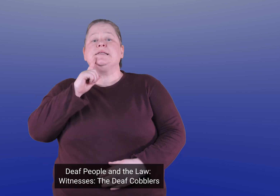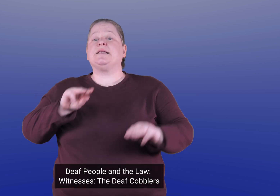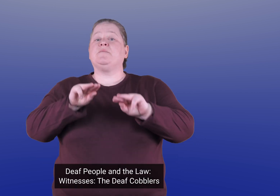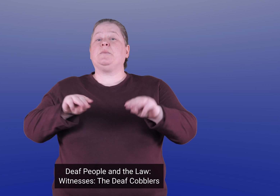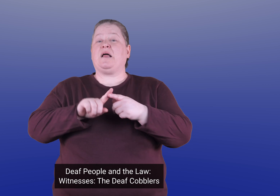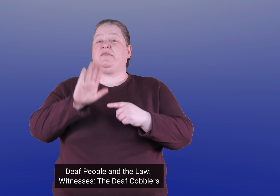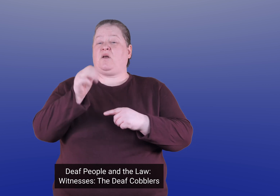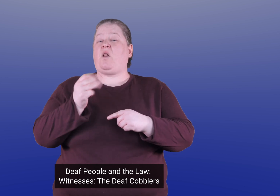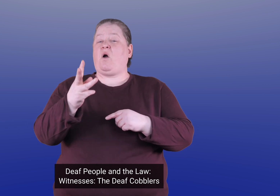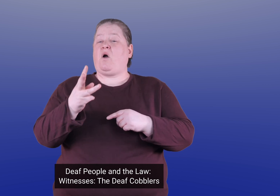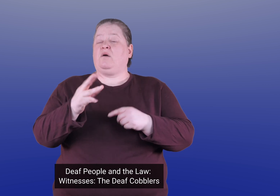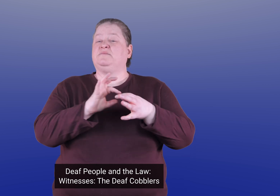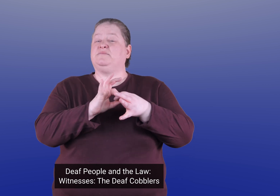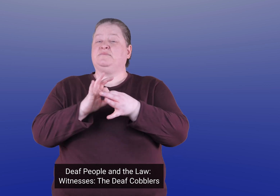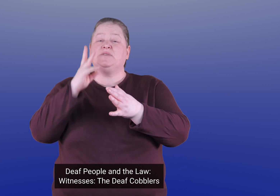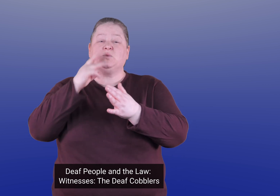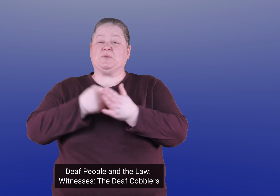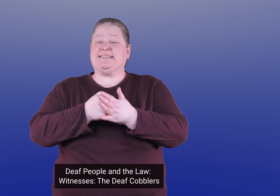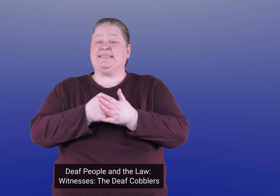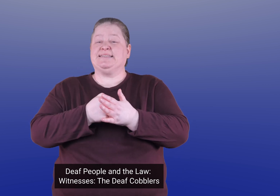Deaf people and the law. Witnesses the Deaf Cobblers.